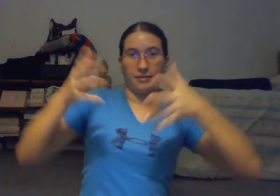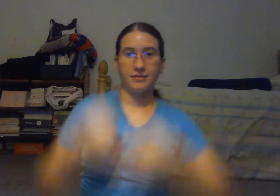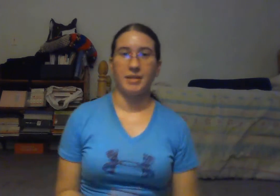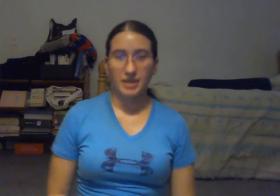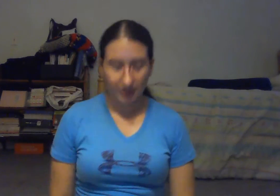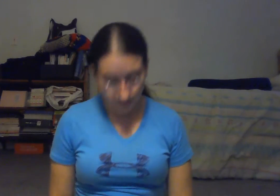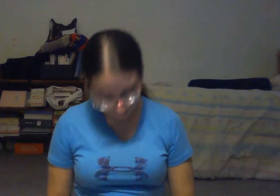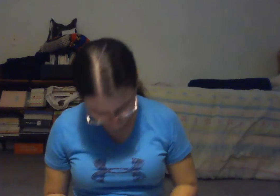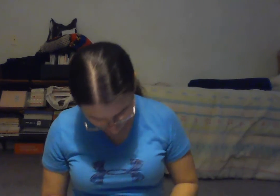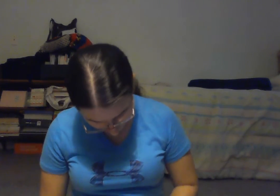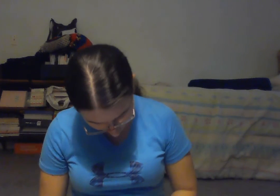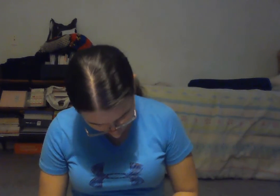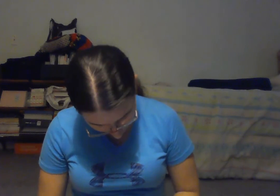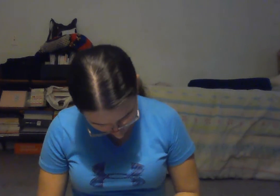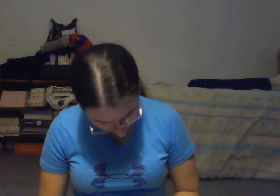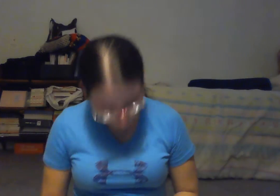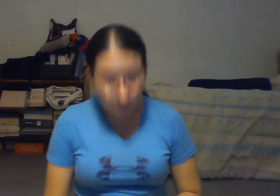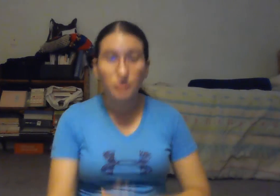left my keys. Lunch.